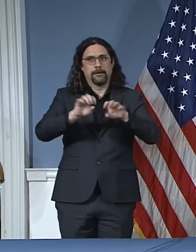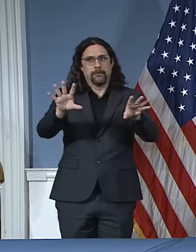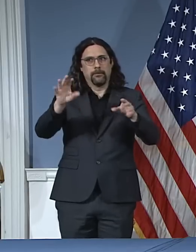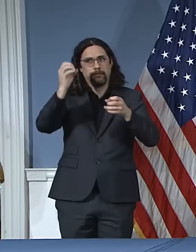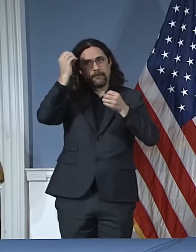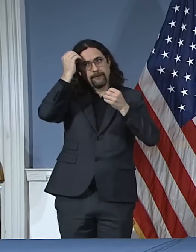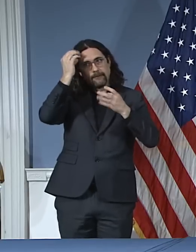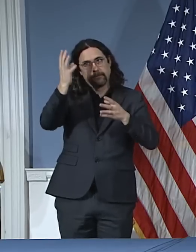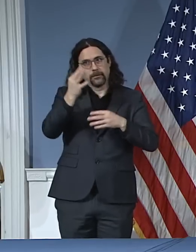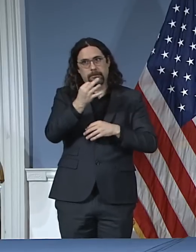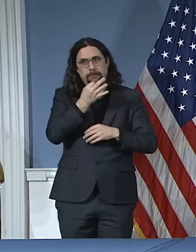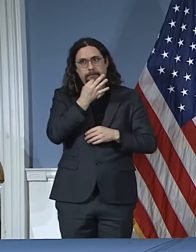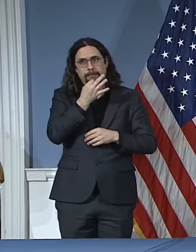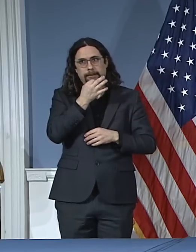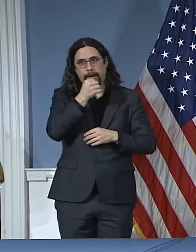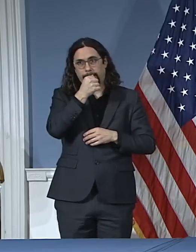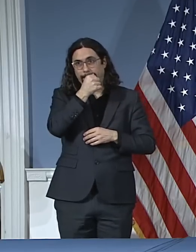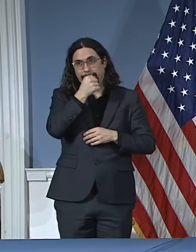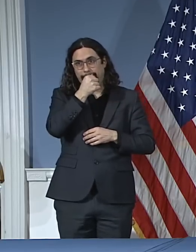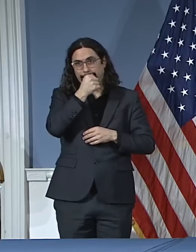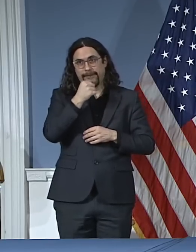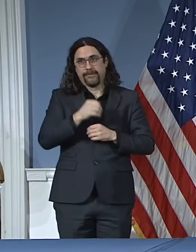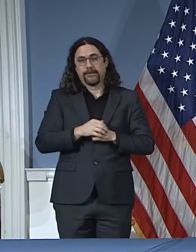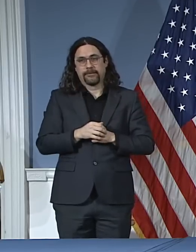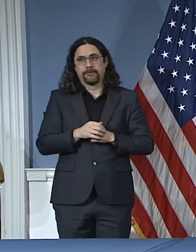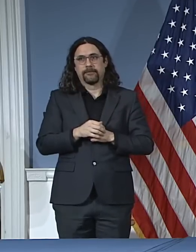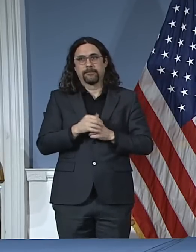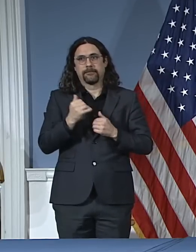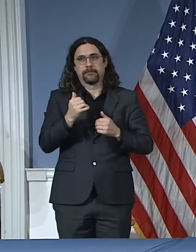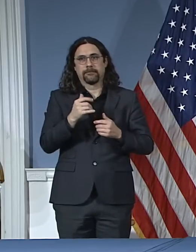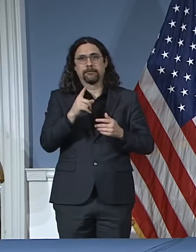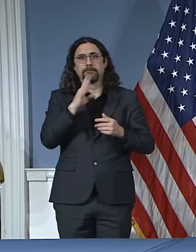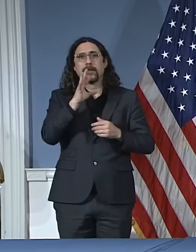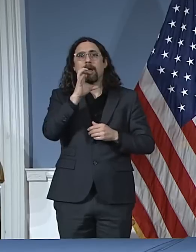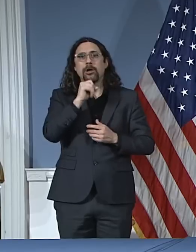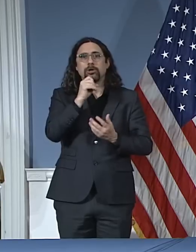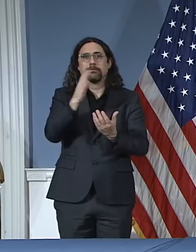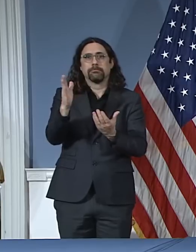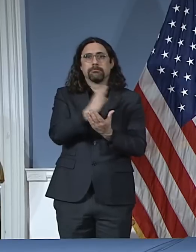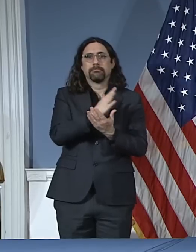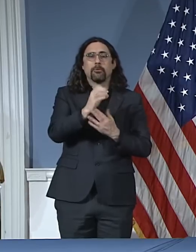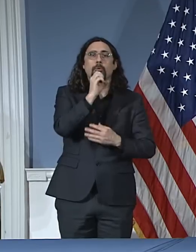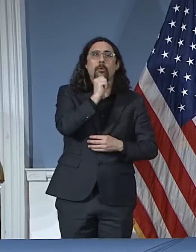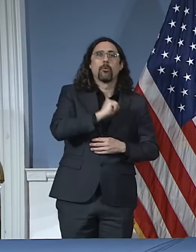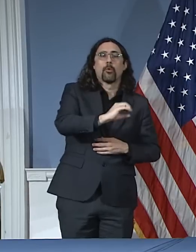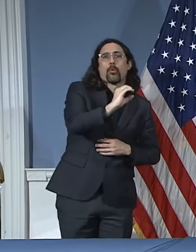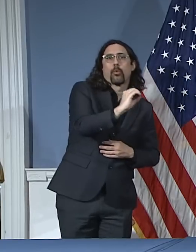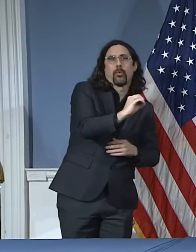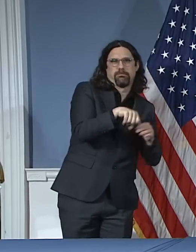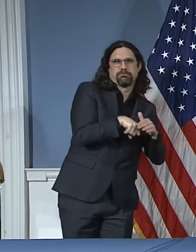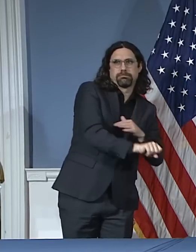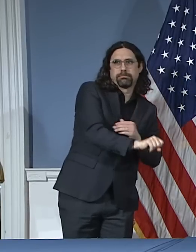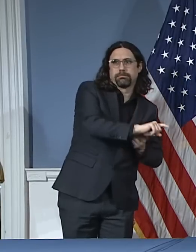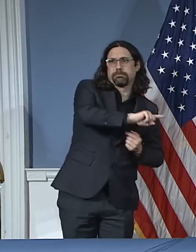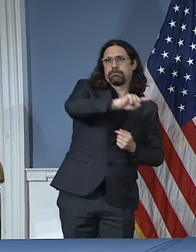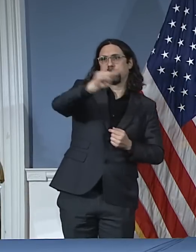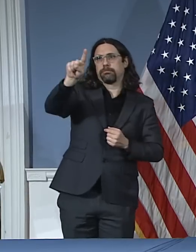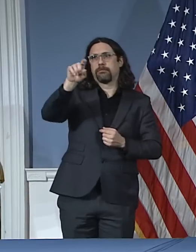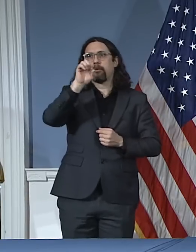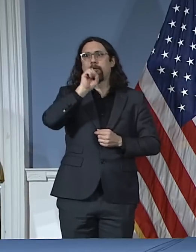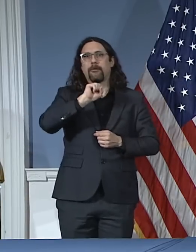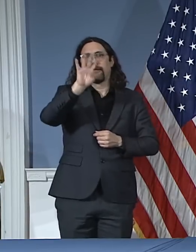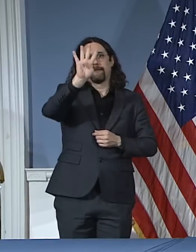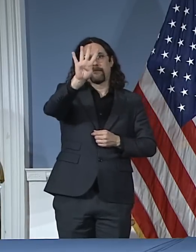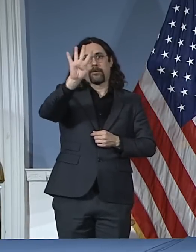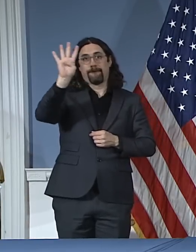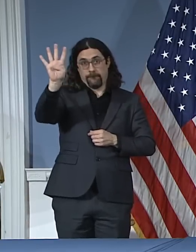44 years old, so New Yorkers from the first moments of life up to 44 years old, within that group, there have been no deaths. And